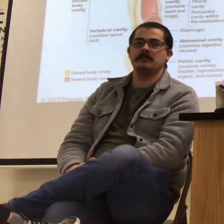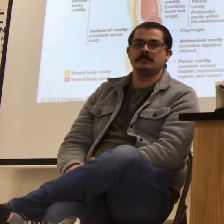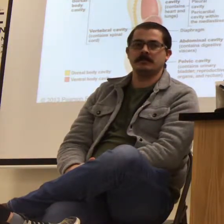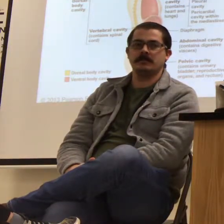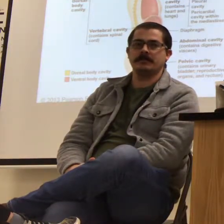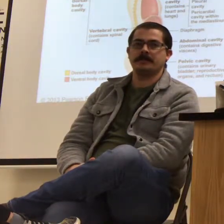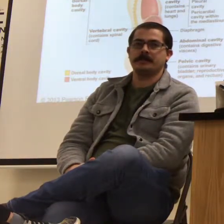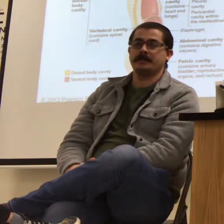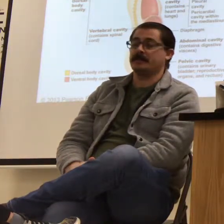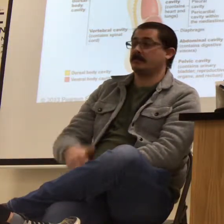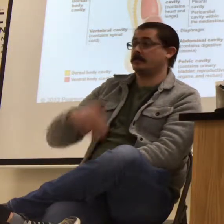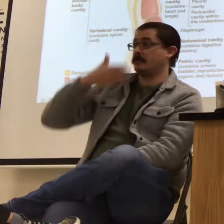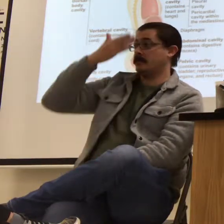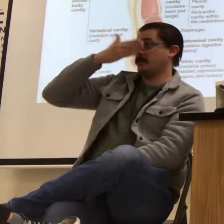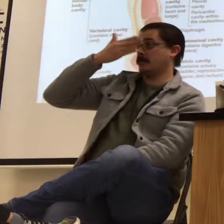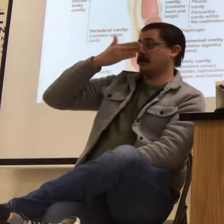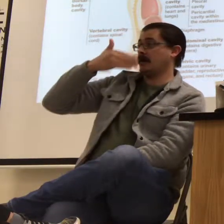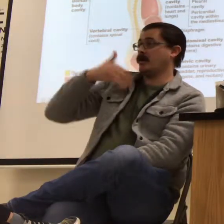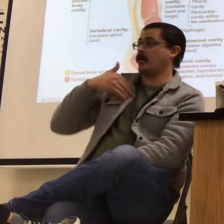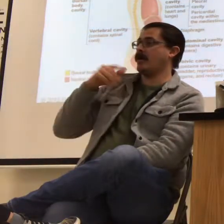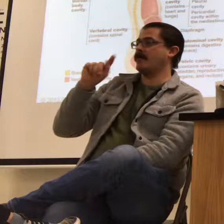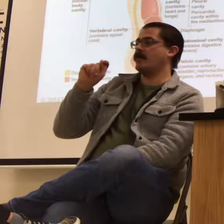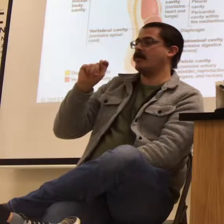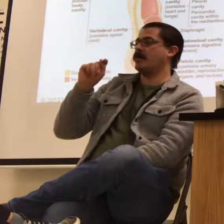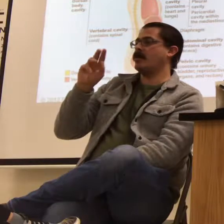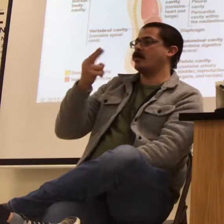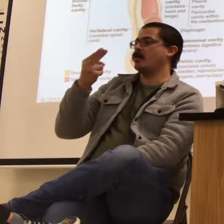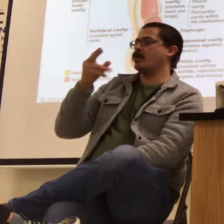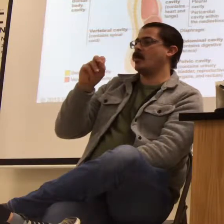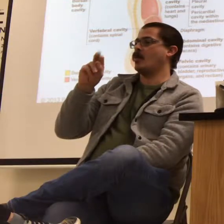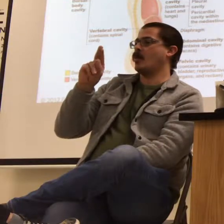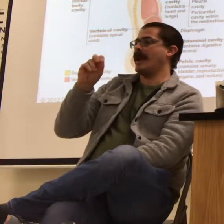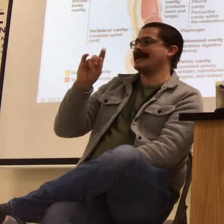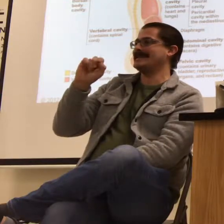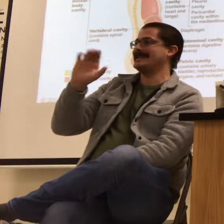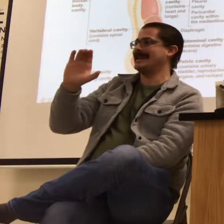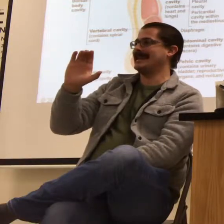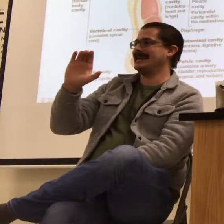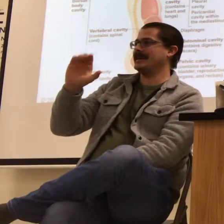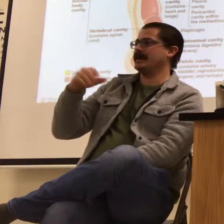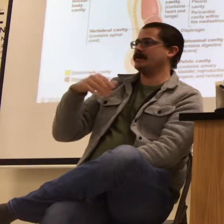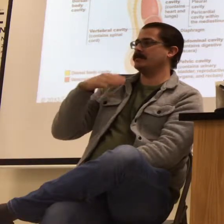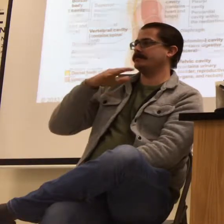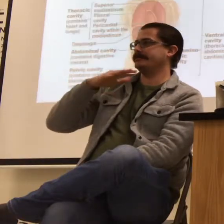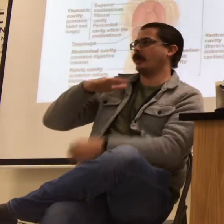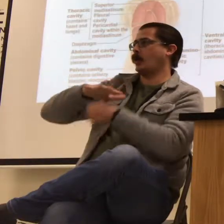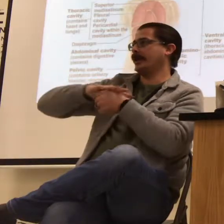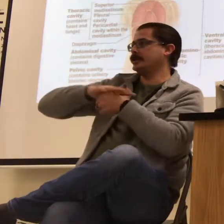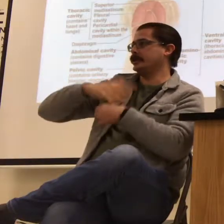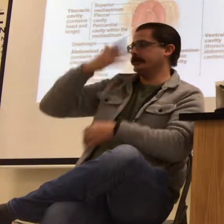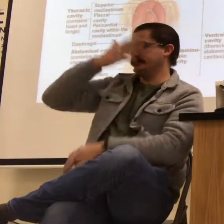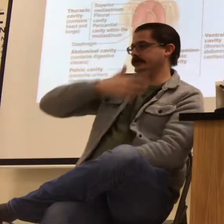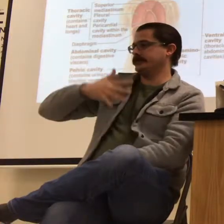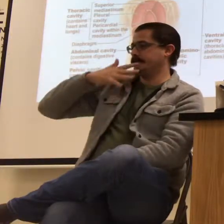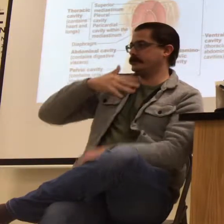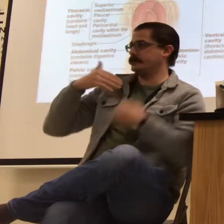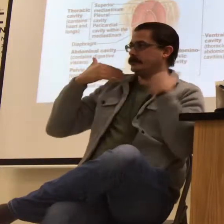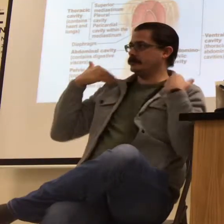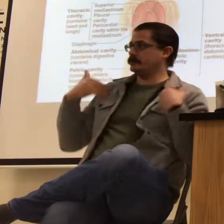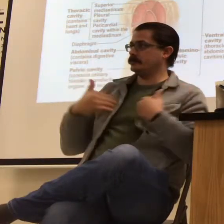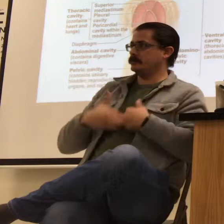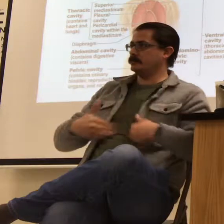Okay, in the front anteriorly, you have the thoracic region. Let me go back to the previous figure. The thoracic